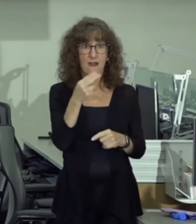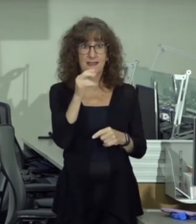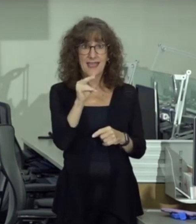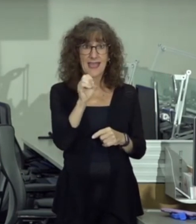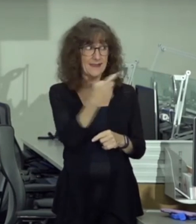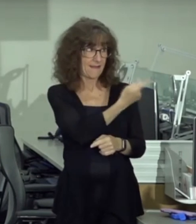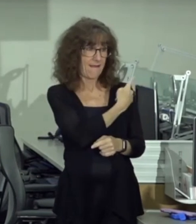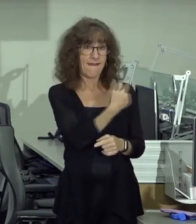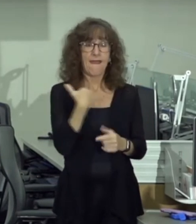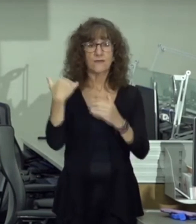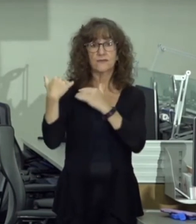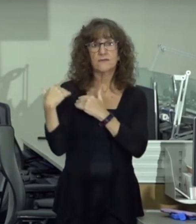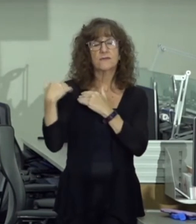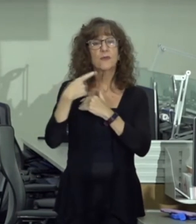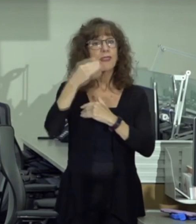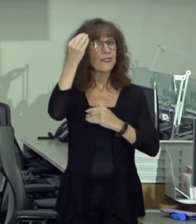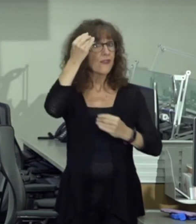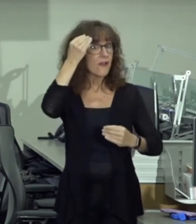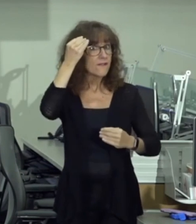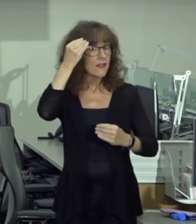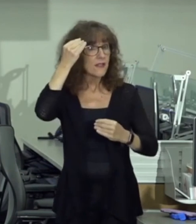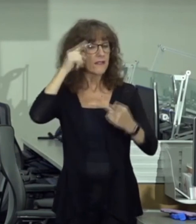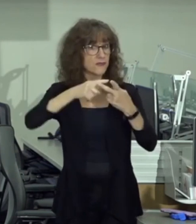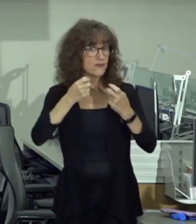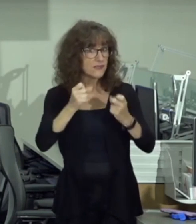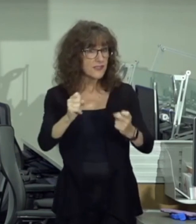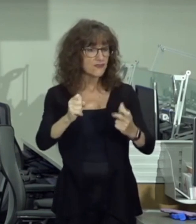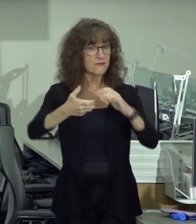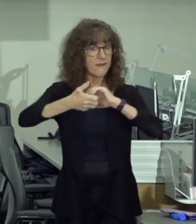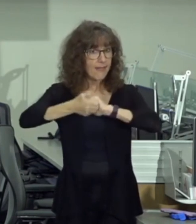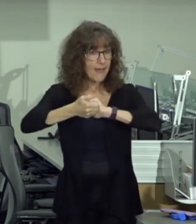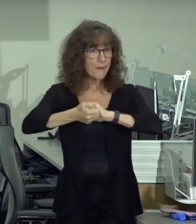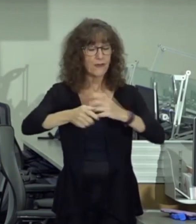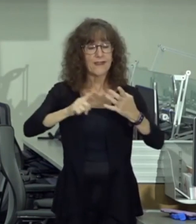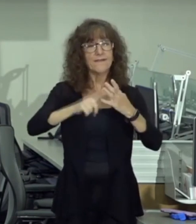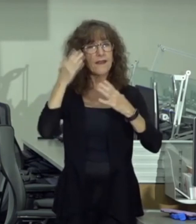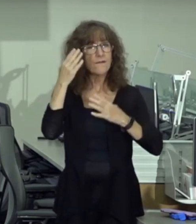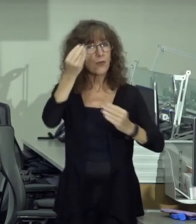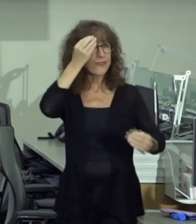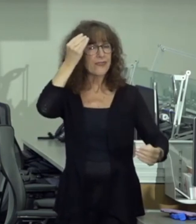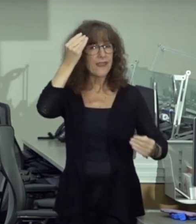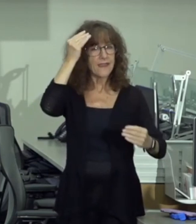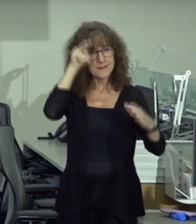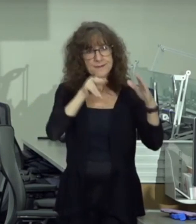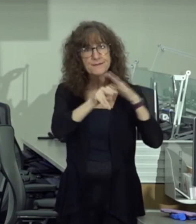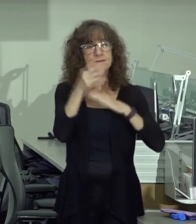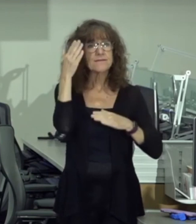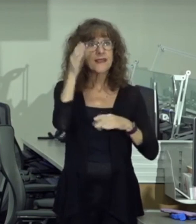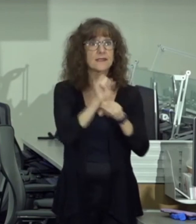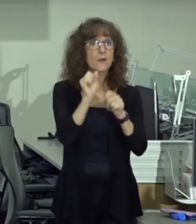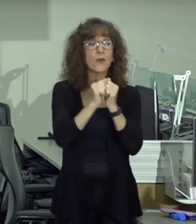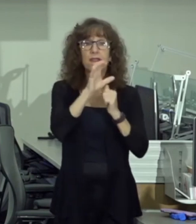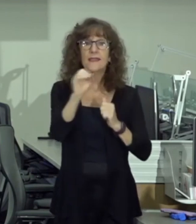a responsibility to be thoughtful, strategic, collaborative, and forward-thinking as we work with